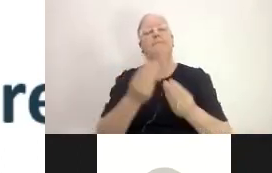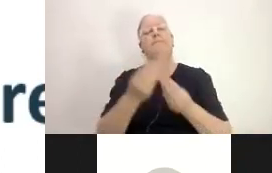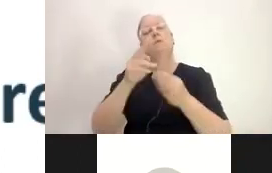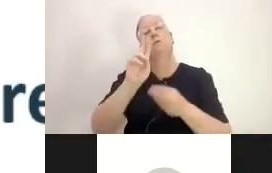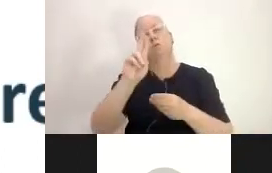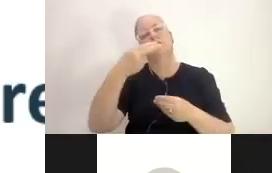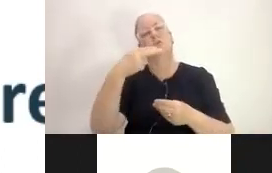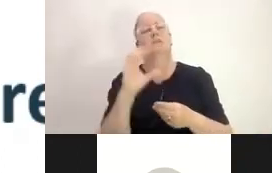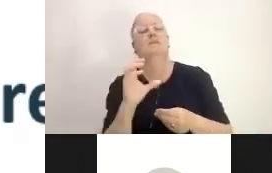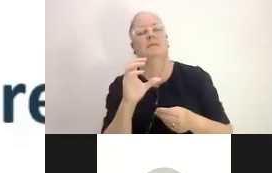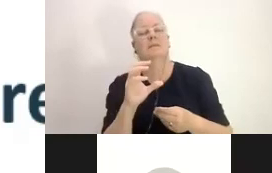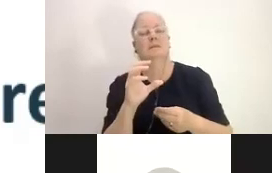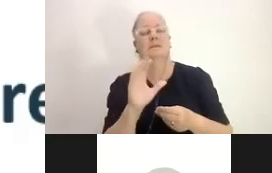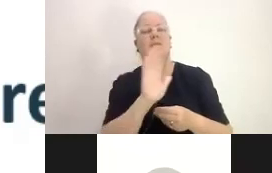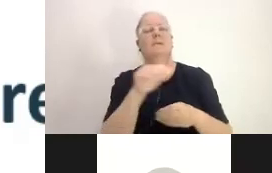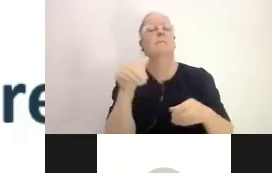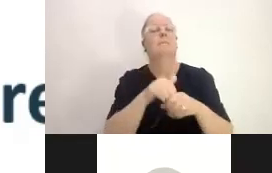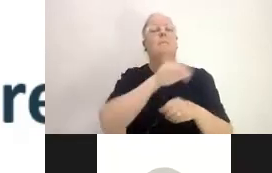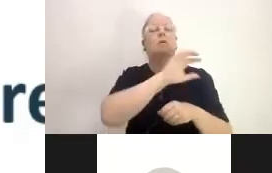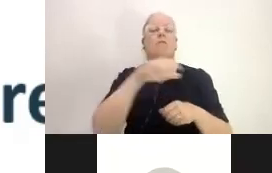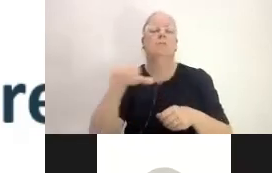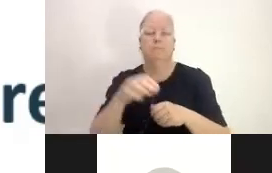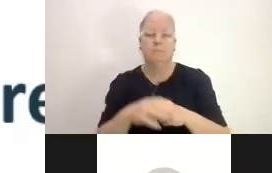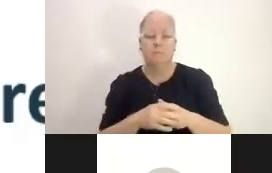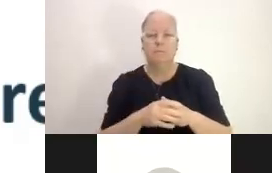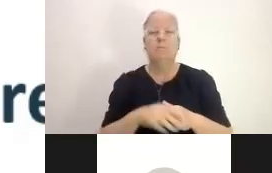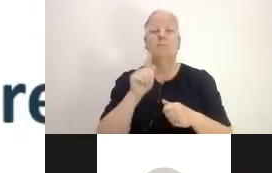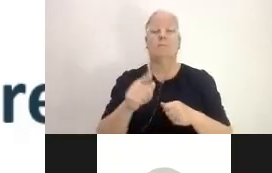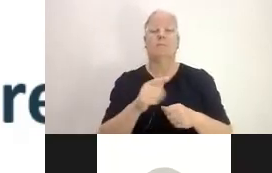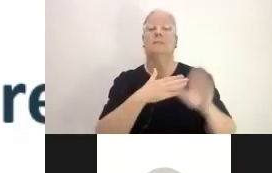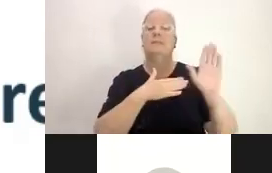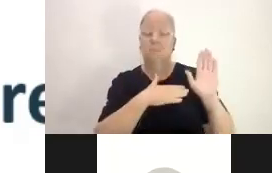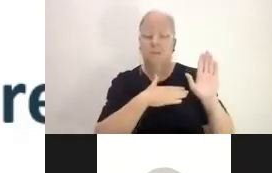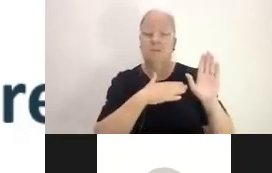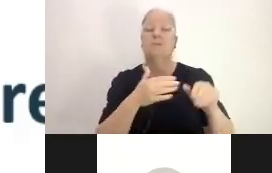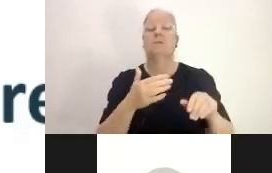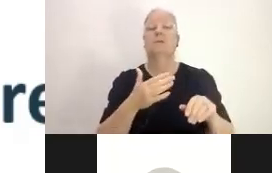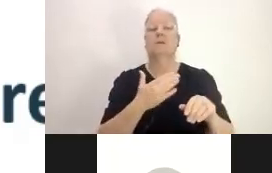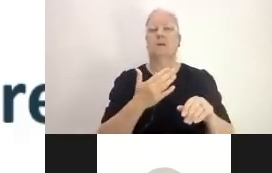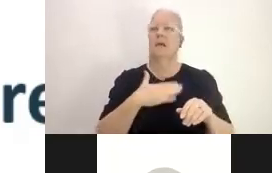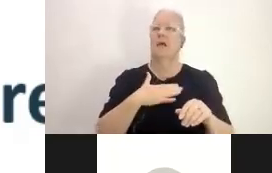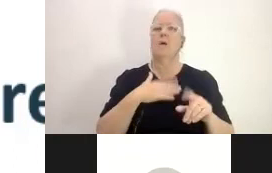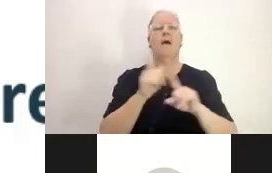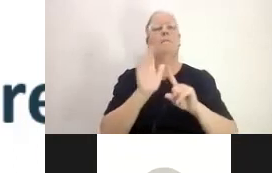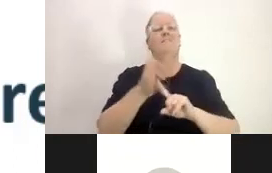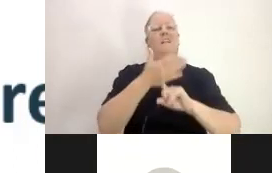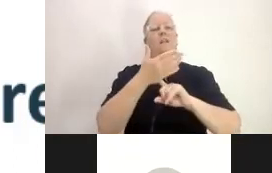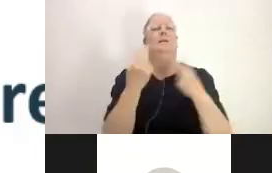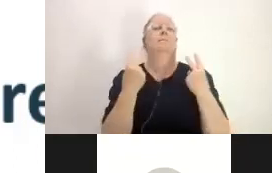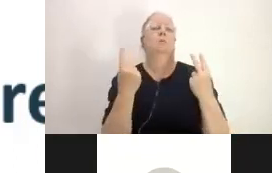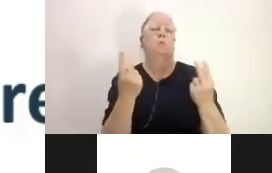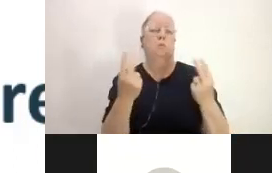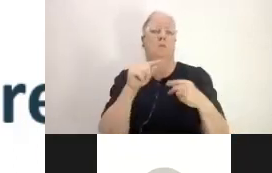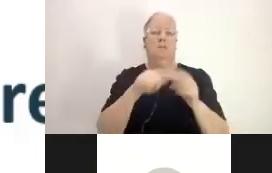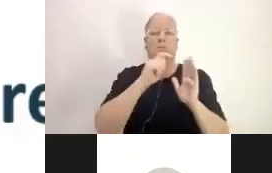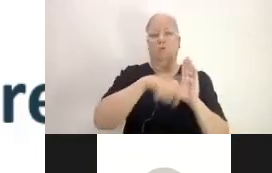states. So this state US commitment is one of our flagship project, and also the opportunity